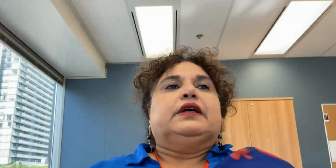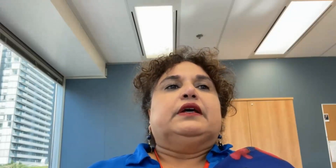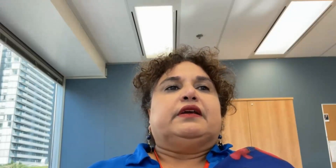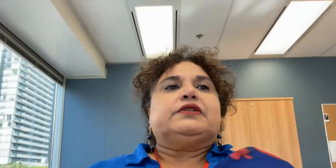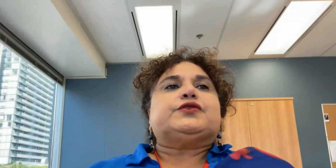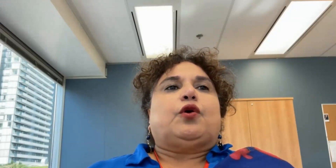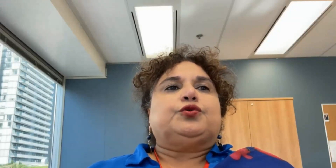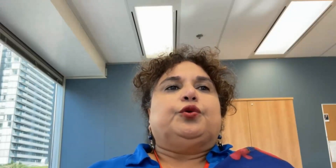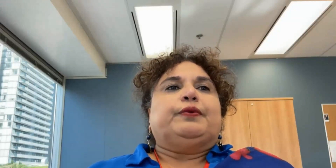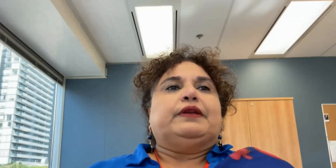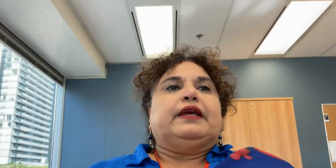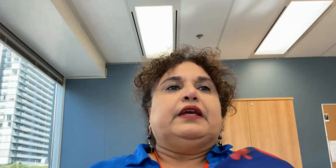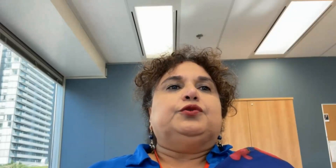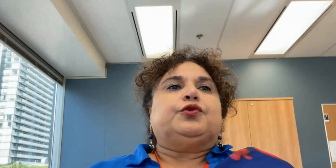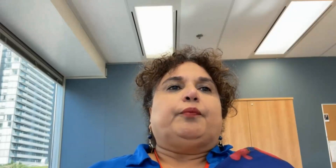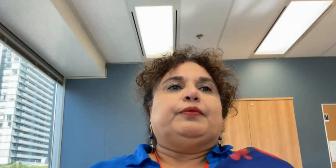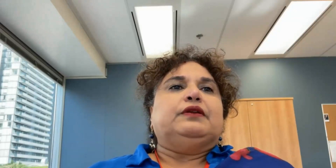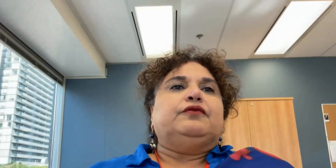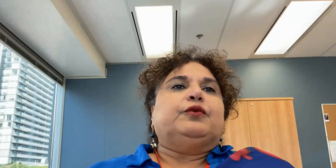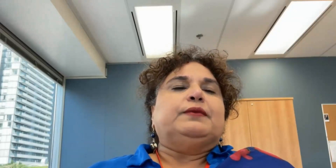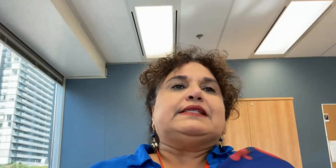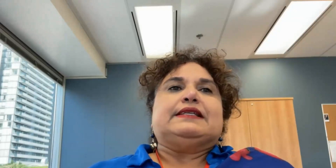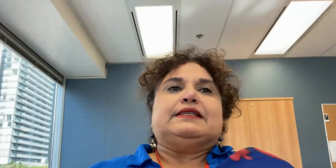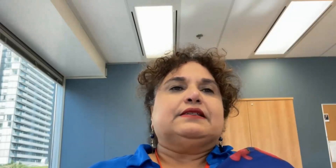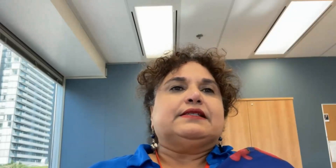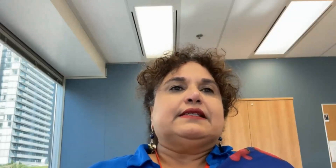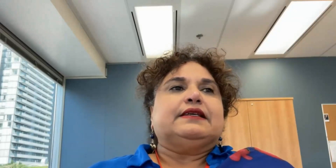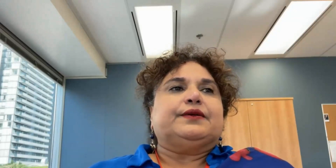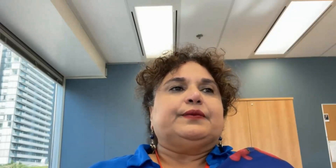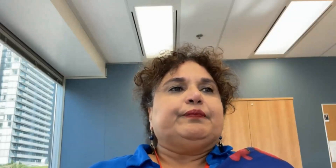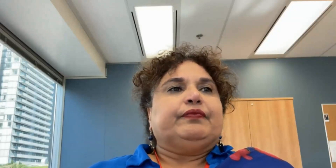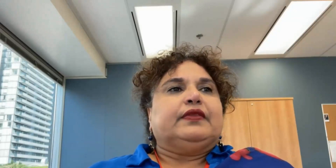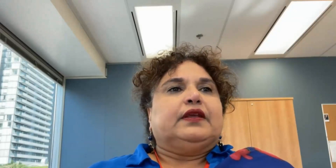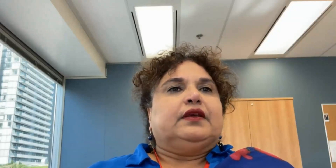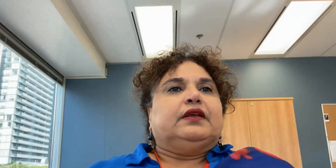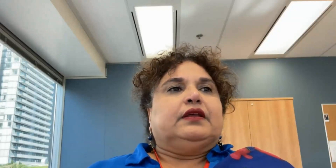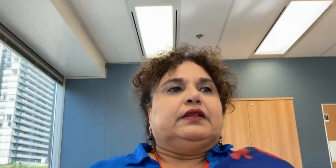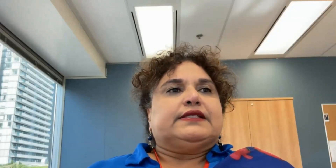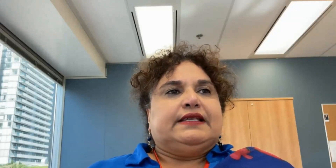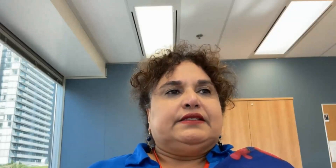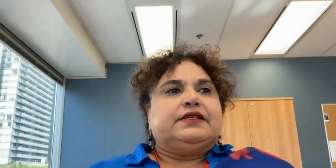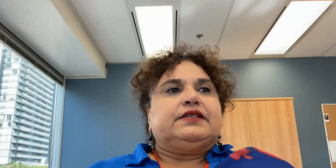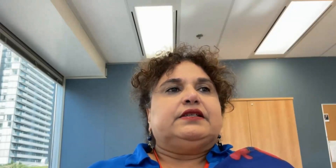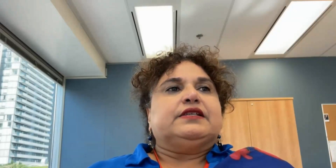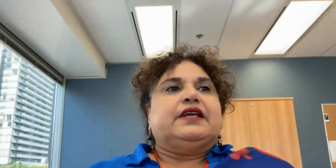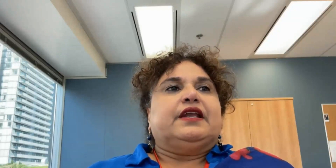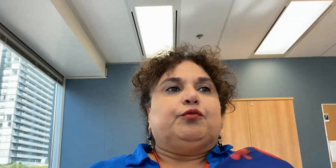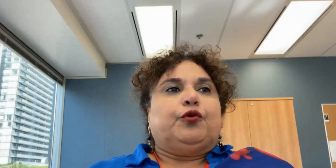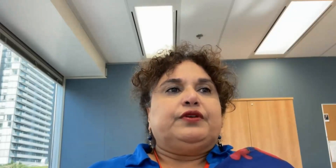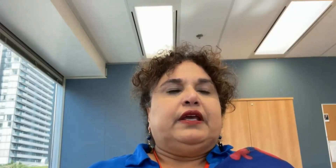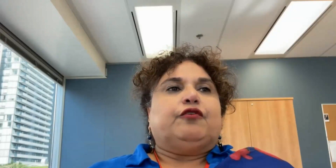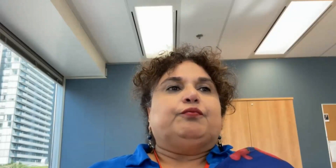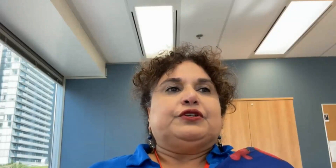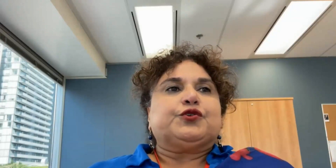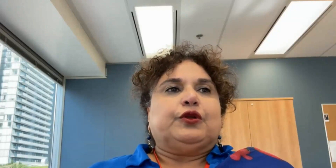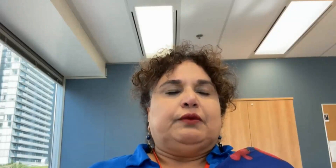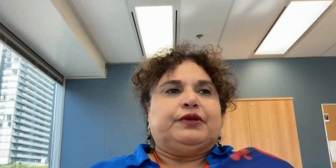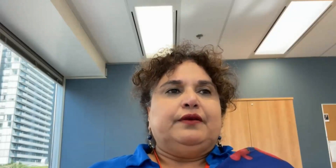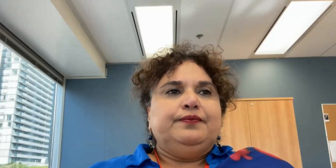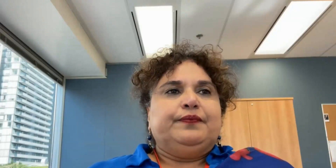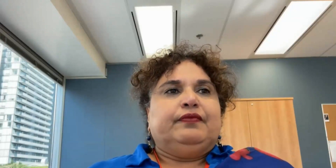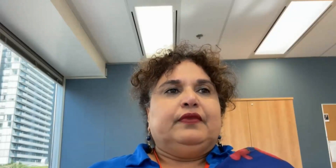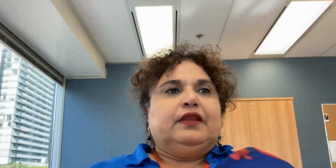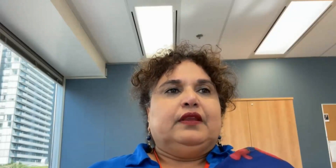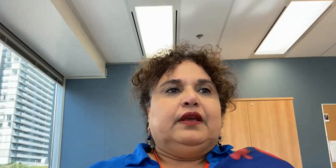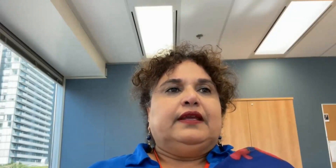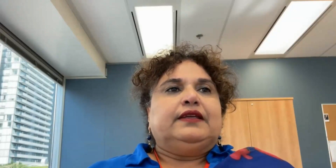enabled Revelstoke to open a new drop-in women's center this year. The center is in a remote area of British